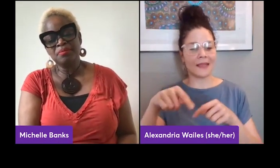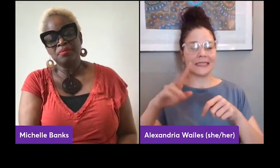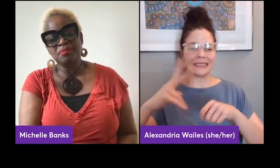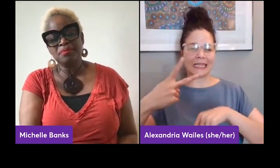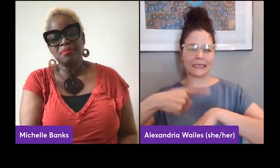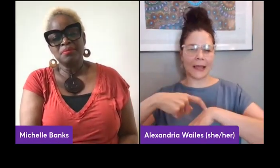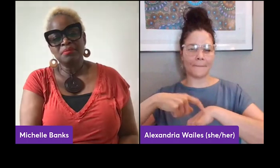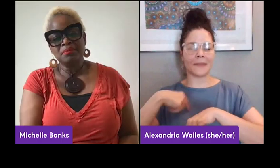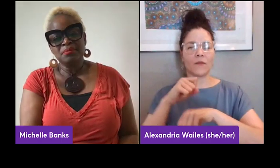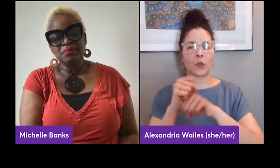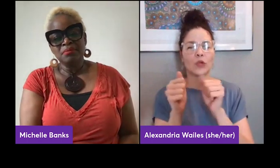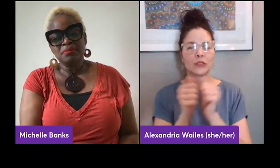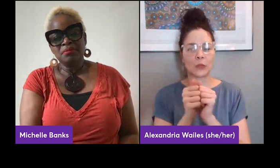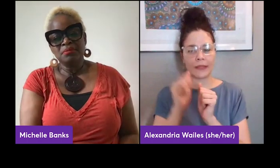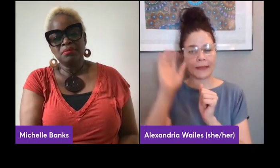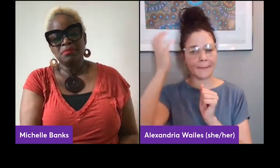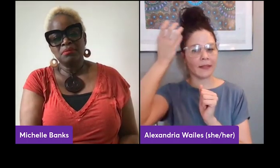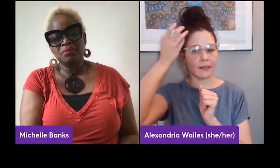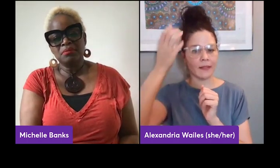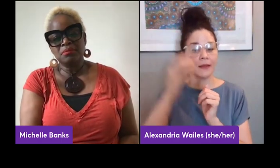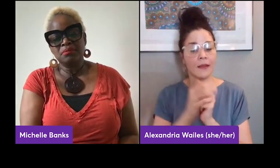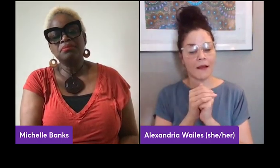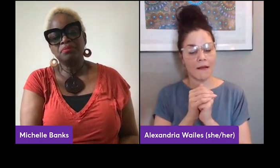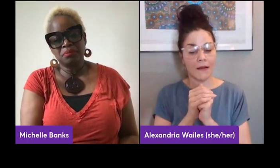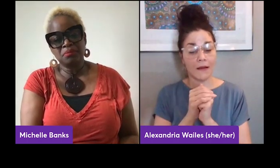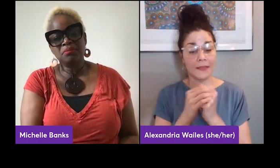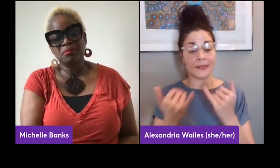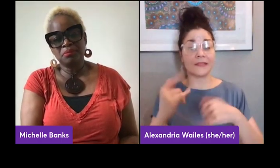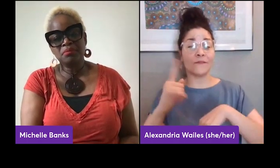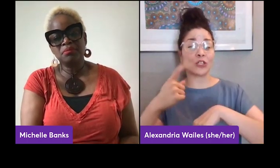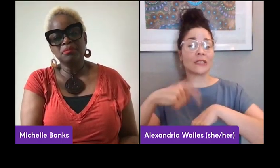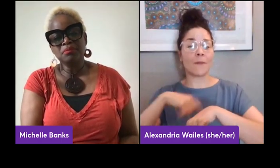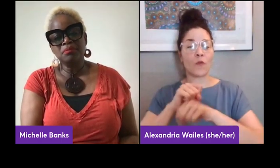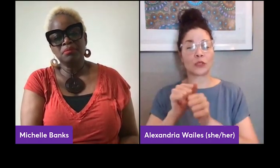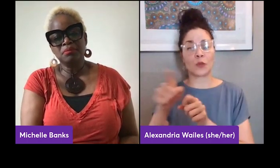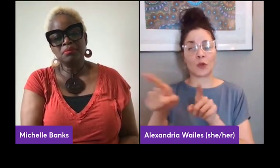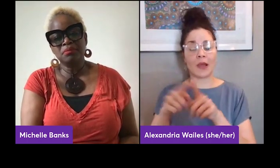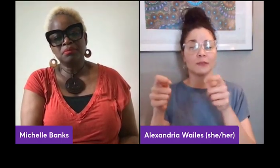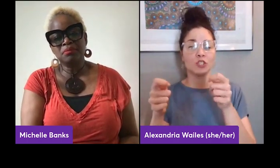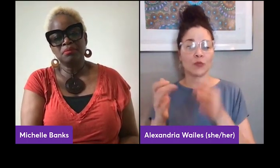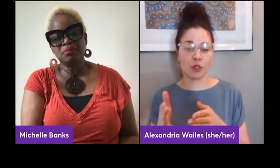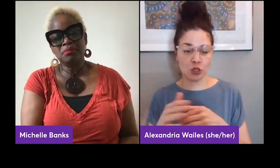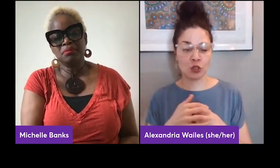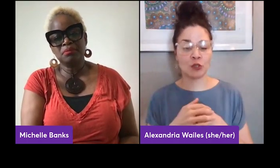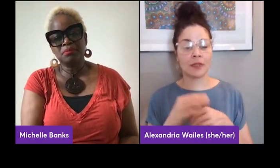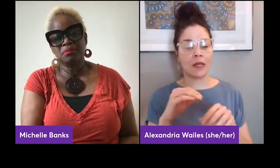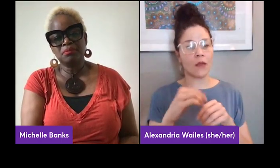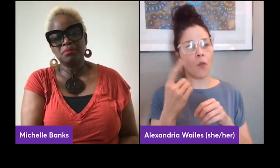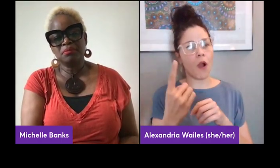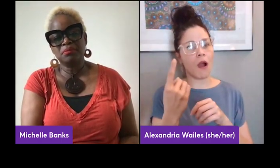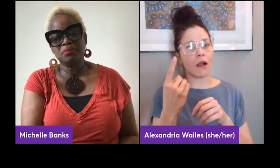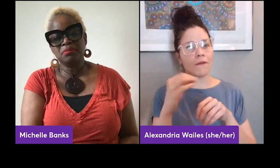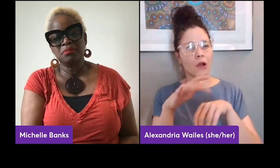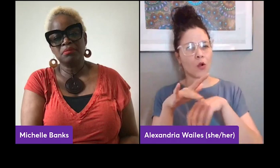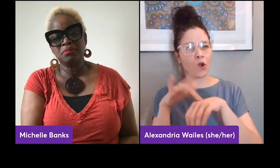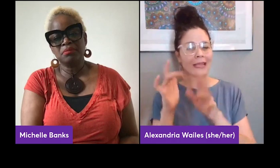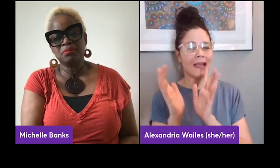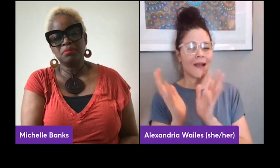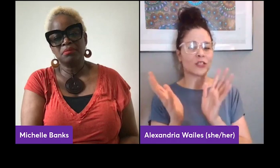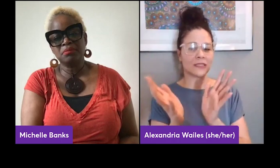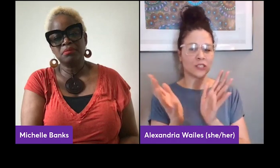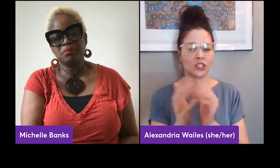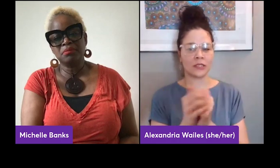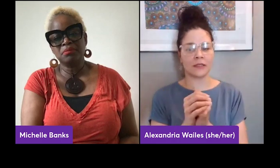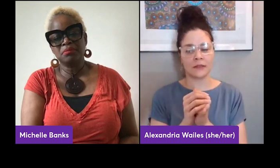This is actually the second time I've worked with Camille. but this is the first time I've worked with her